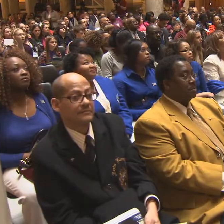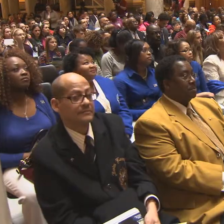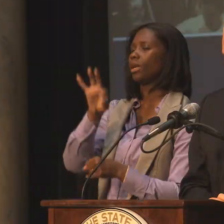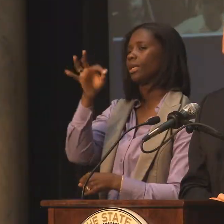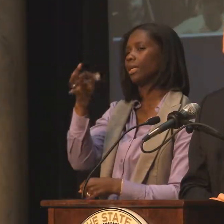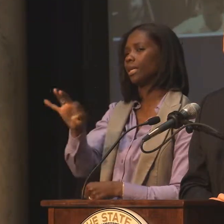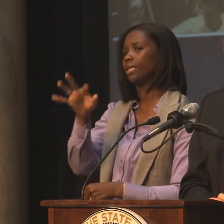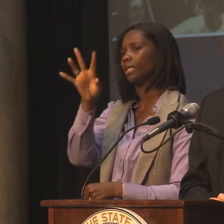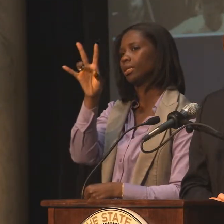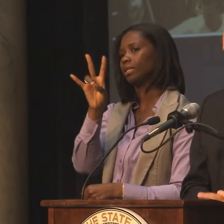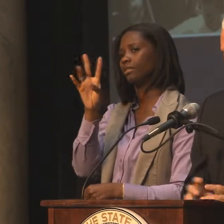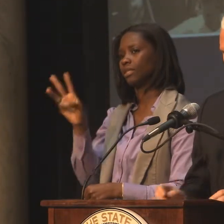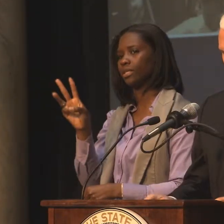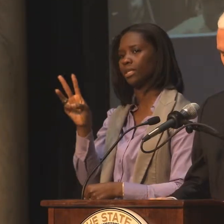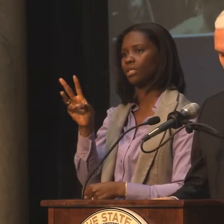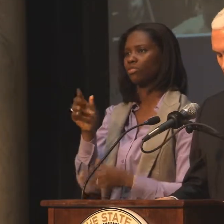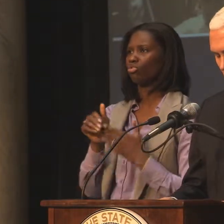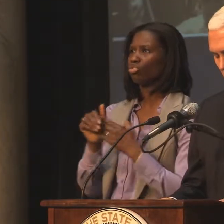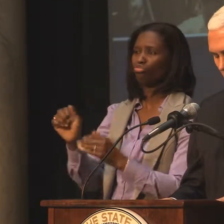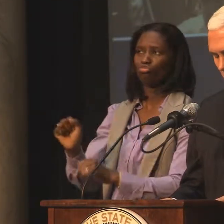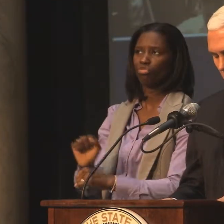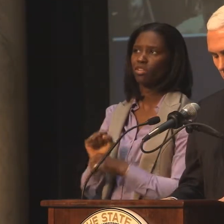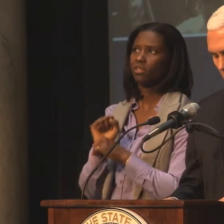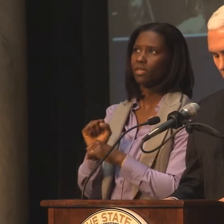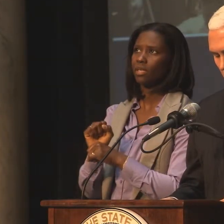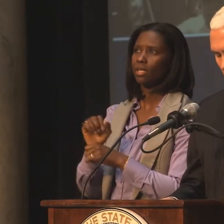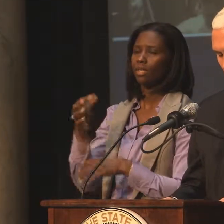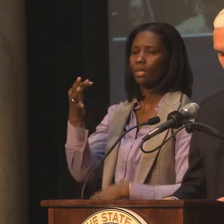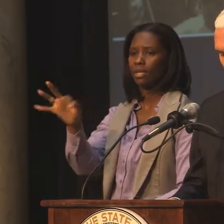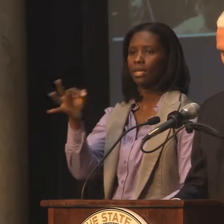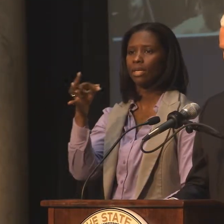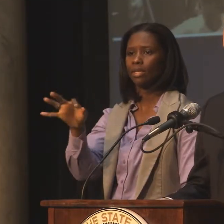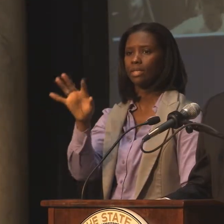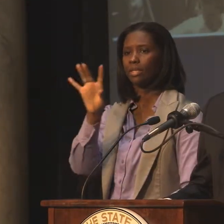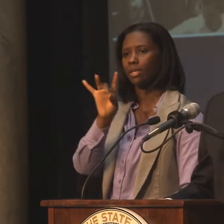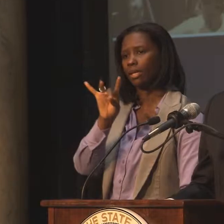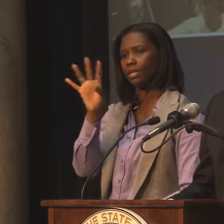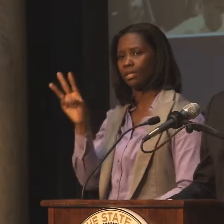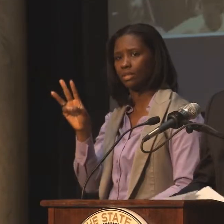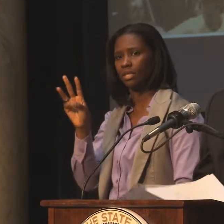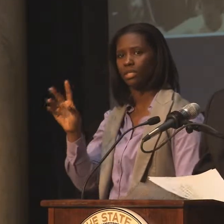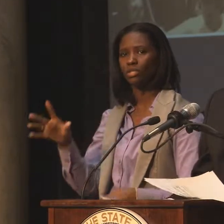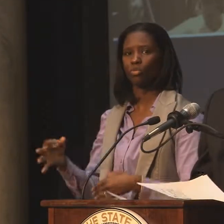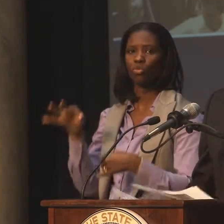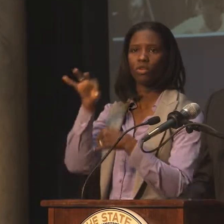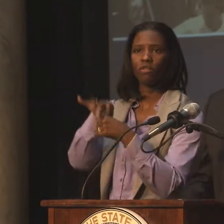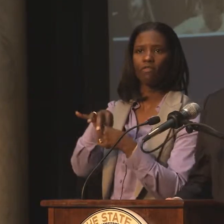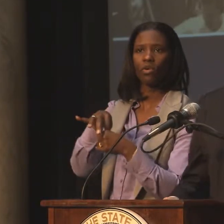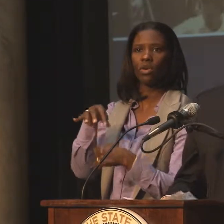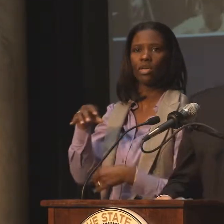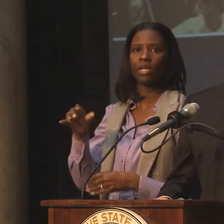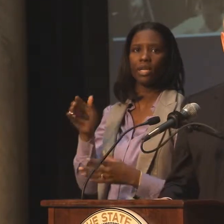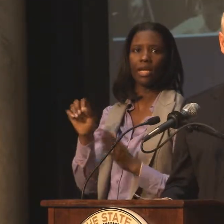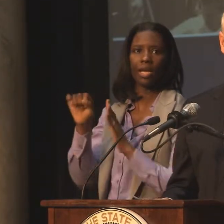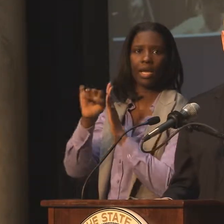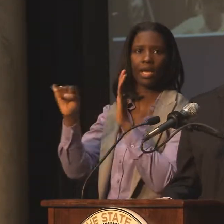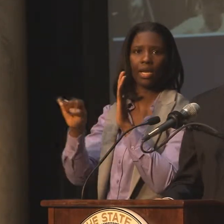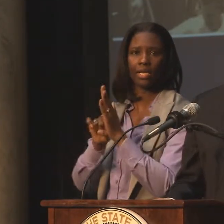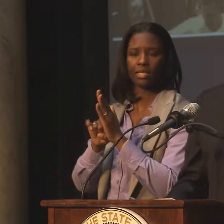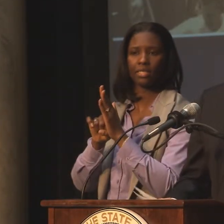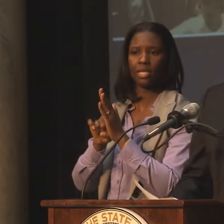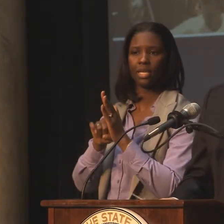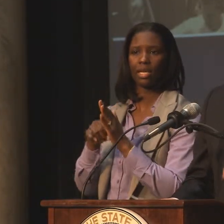distinction. In 1996, she was elected to the United States House of Representatives. I asked the sculptor this